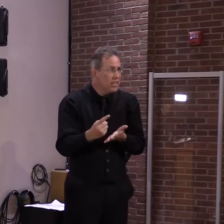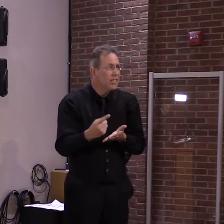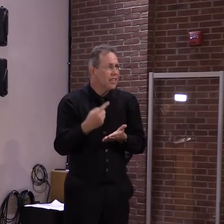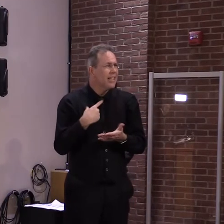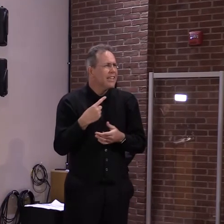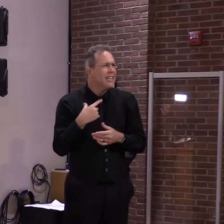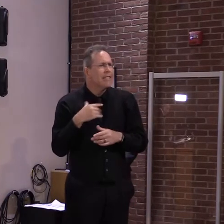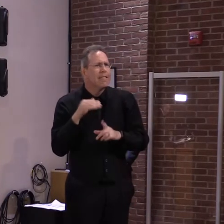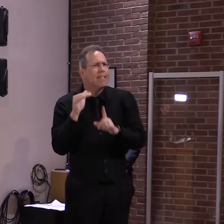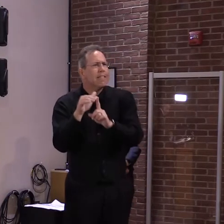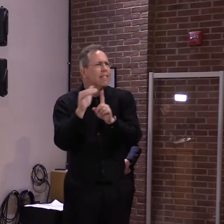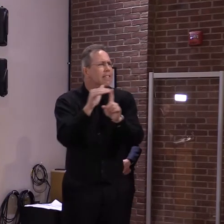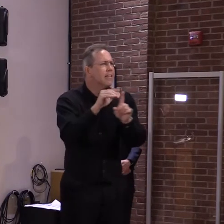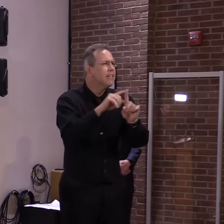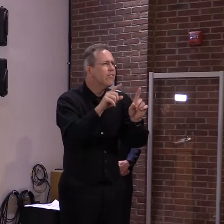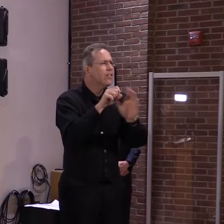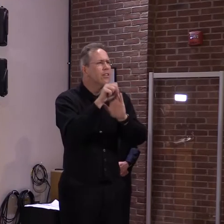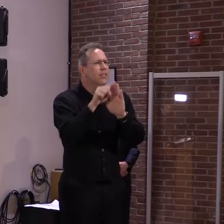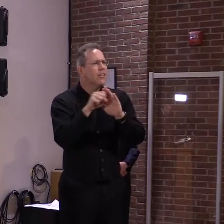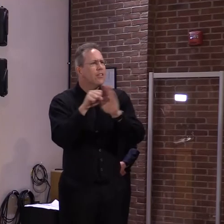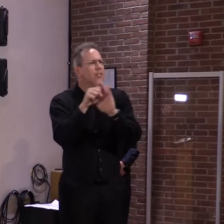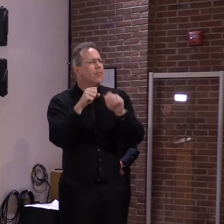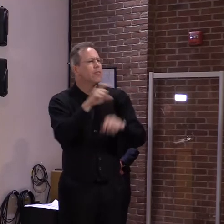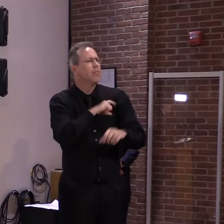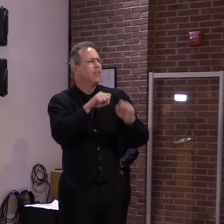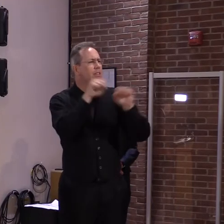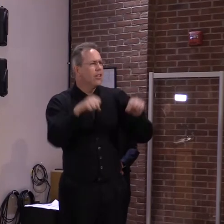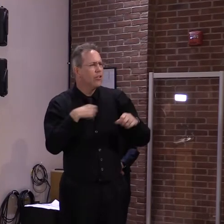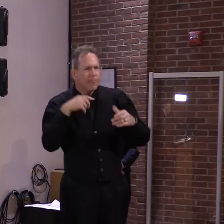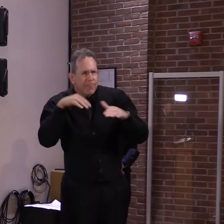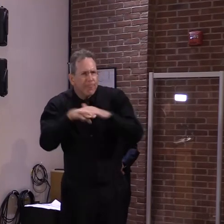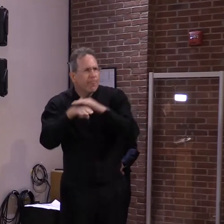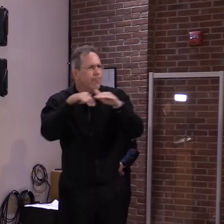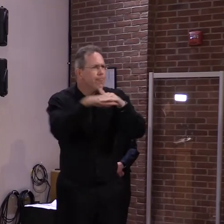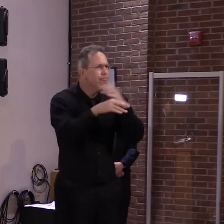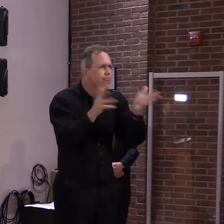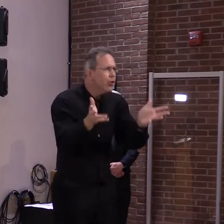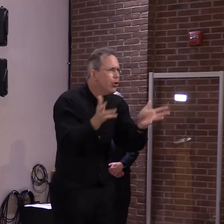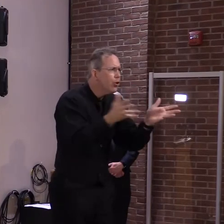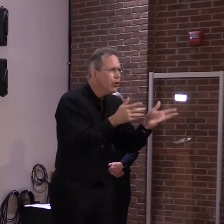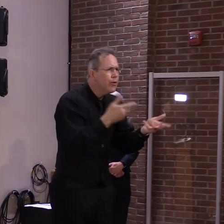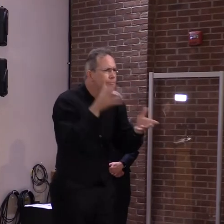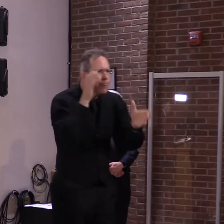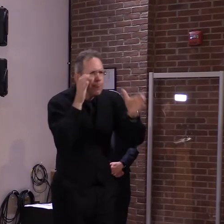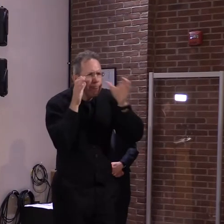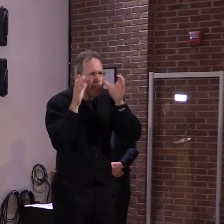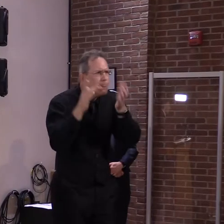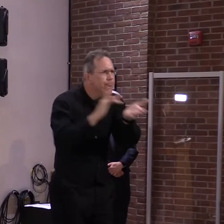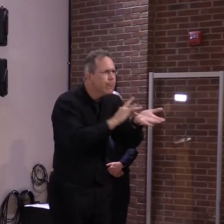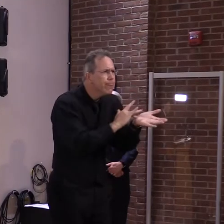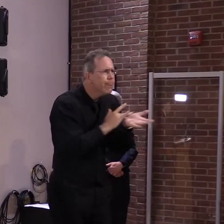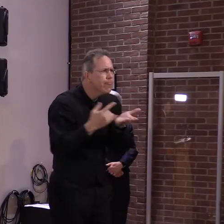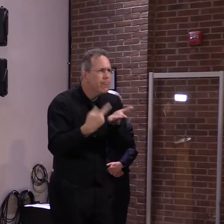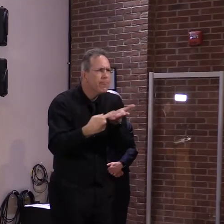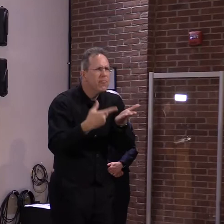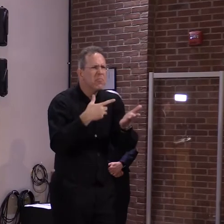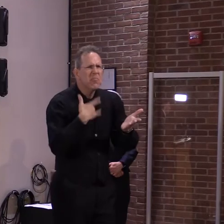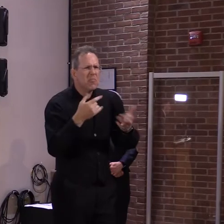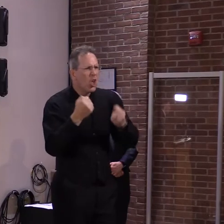quite a robust presence of troopers on the interstate, so it may be happenstance. It may just be that the time of day there was a larger call